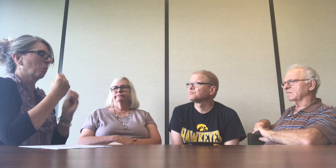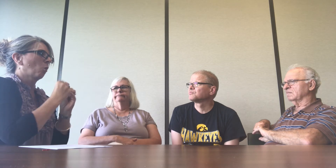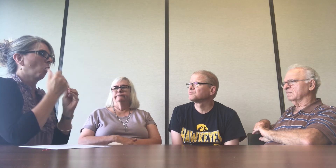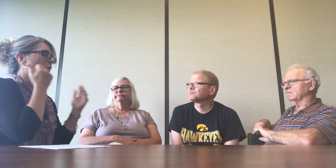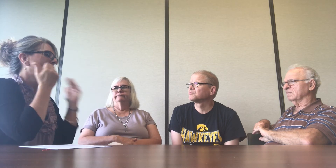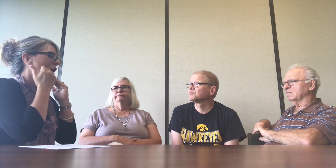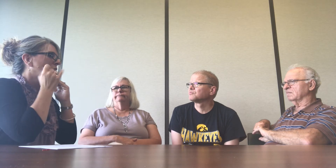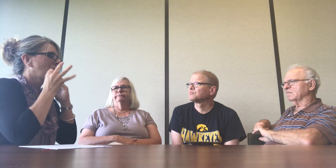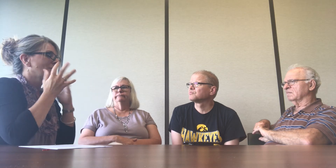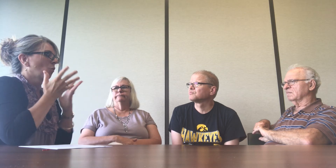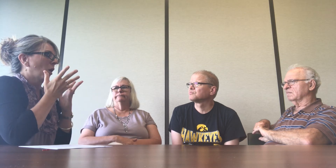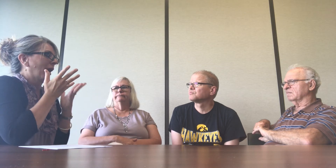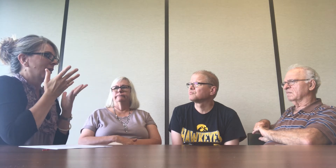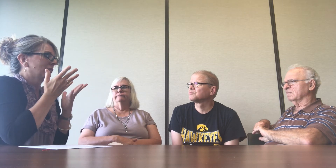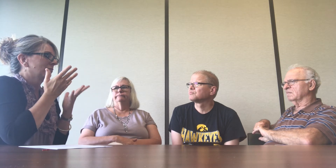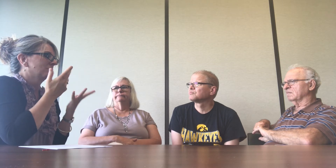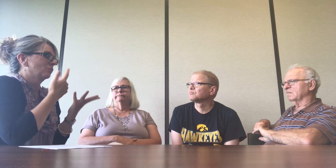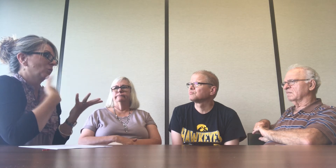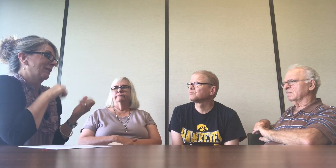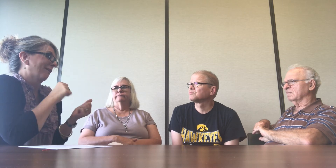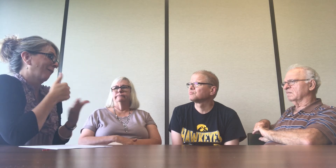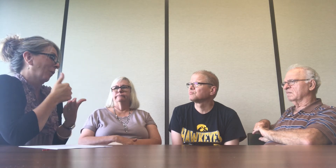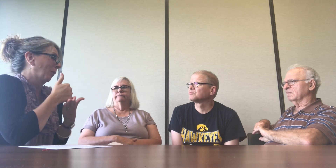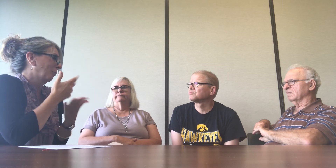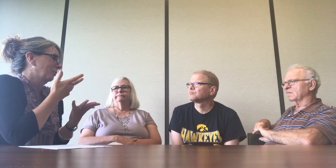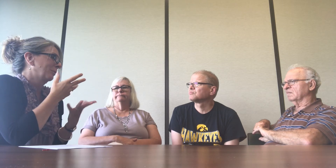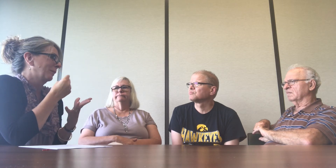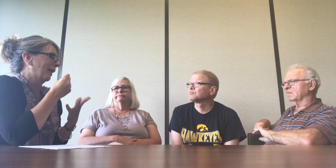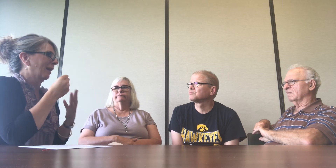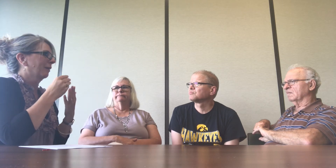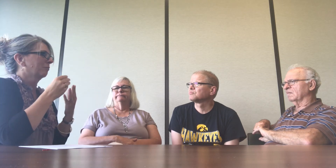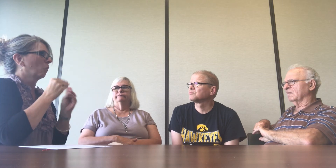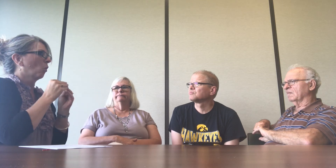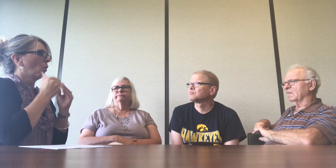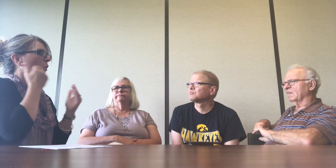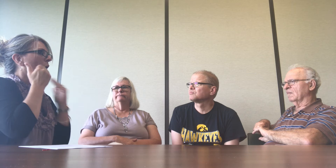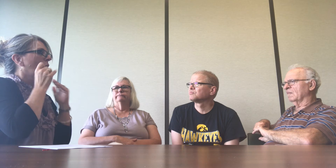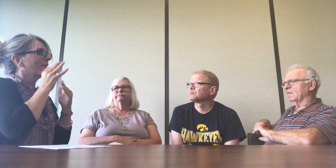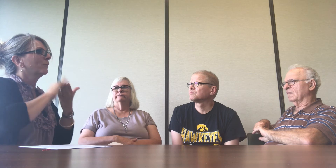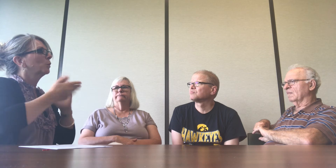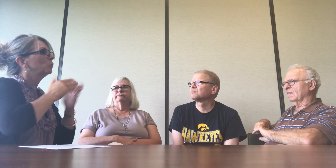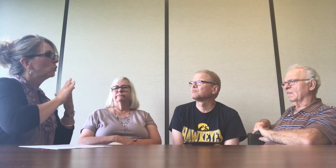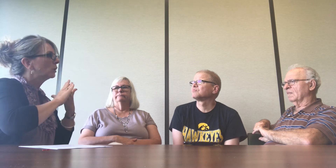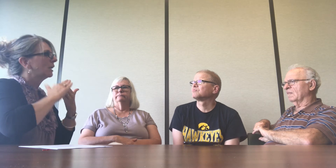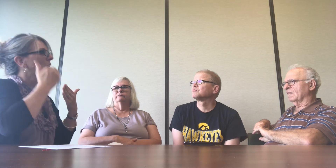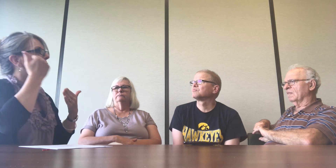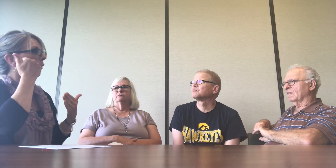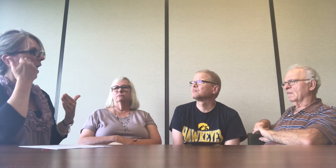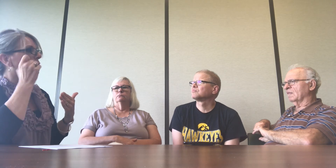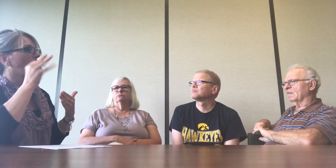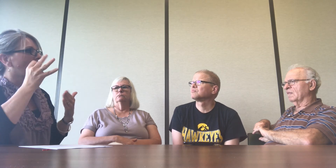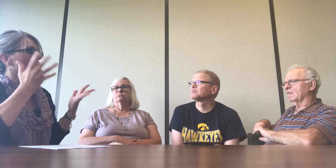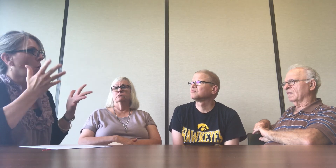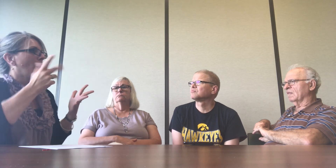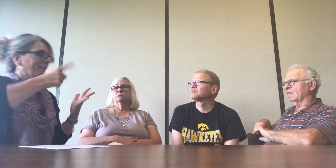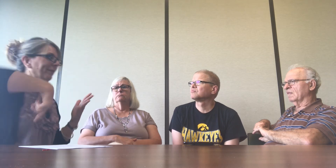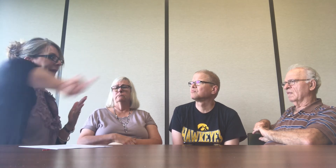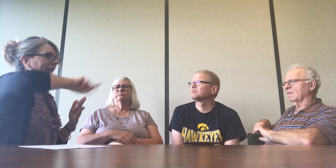And we need more awareness of what DIAA can offer and more